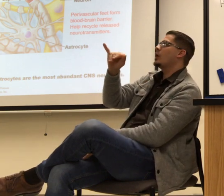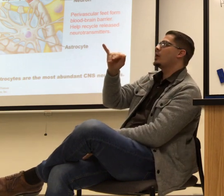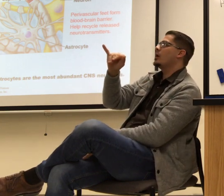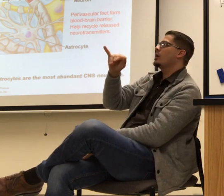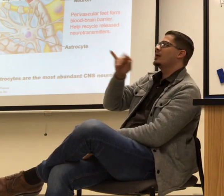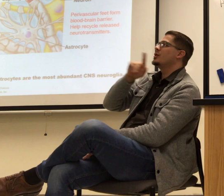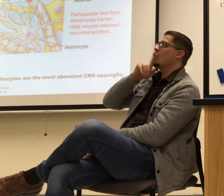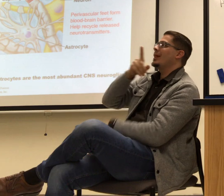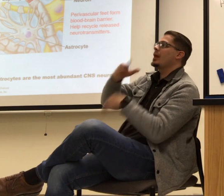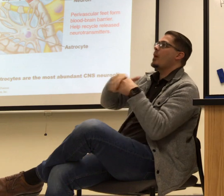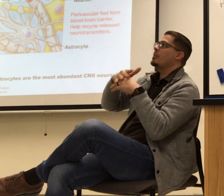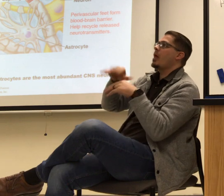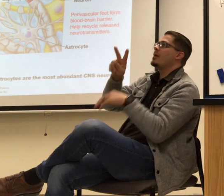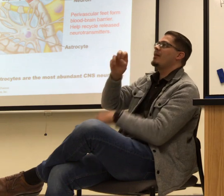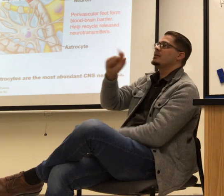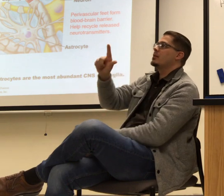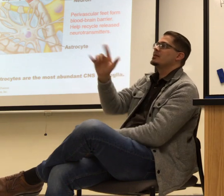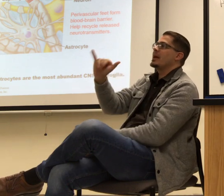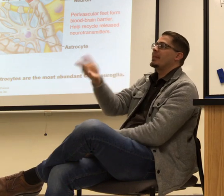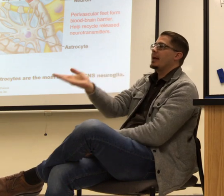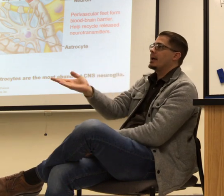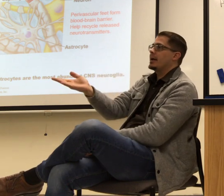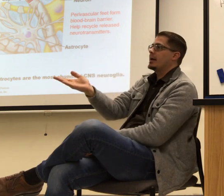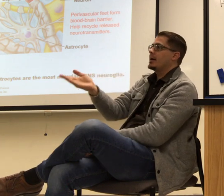around capillaries,